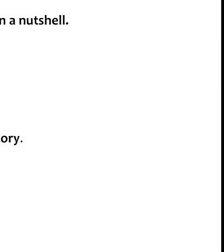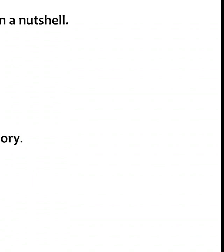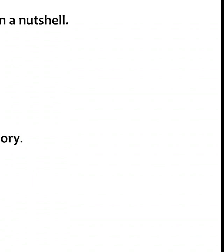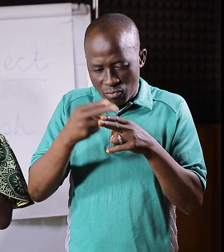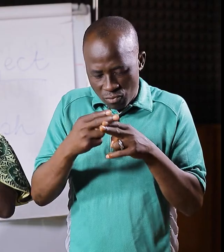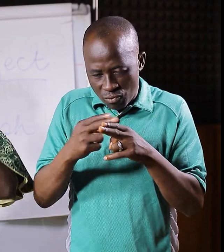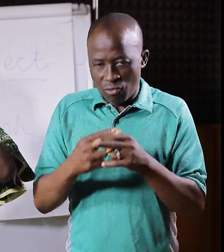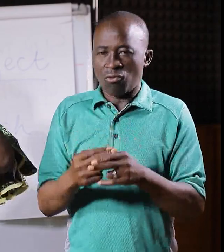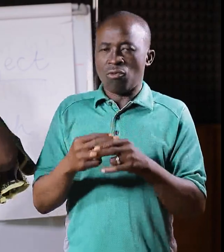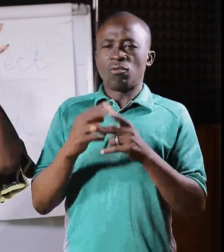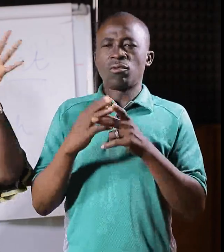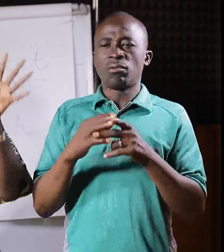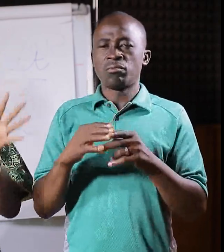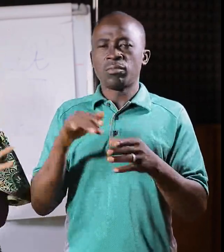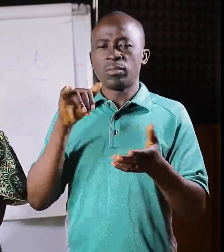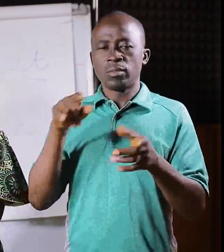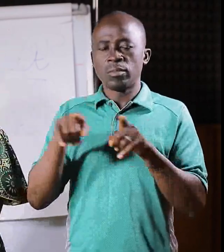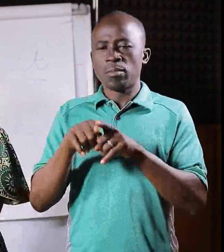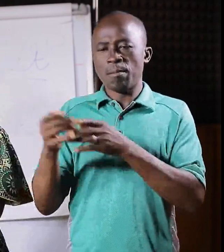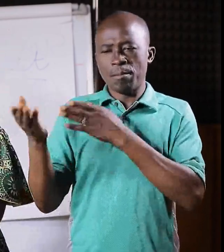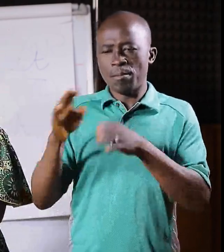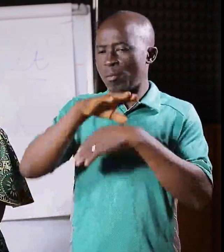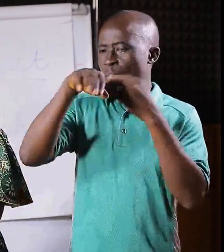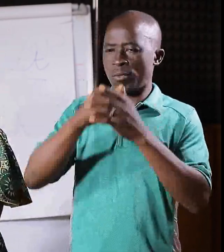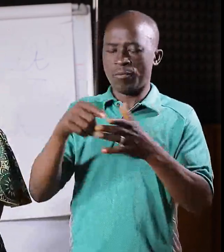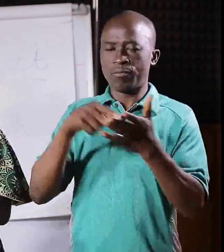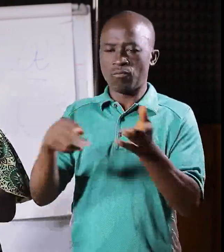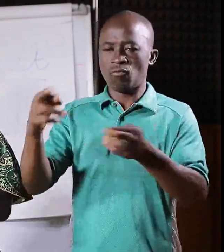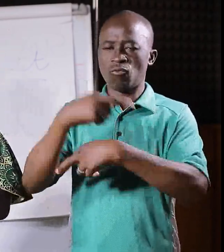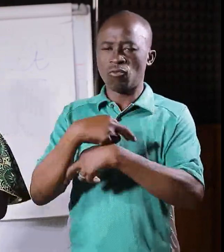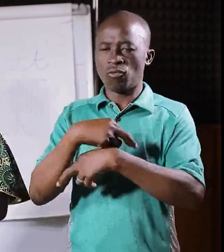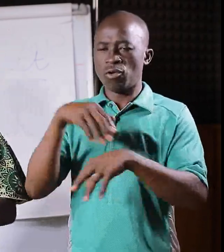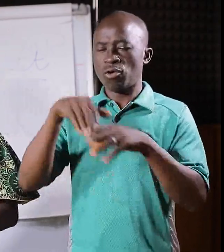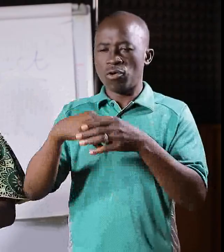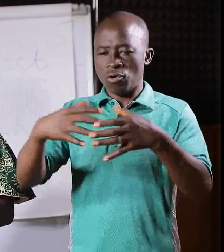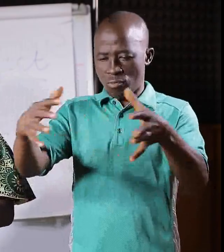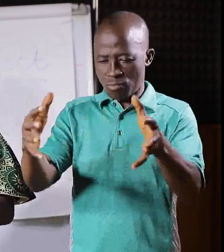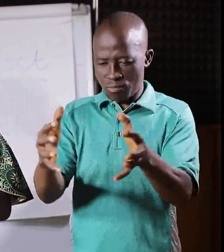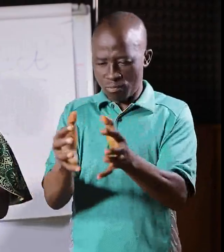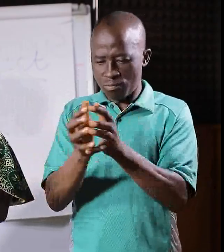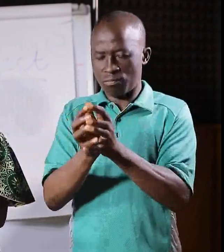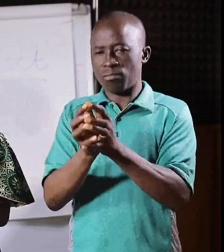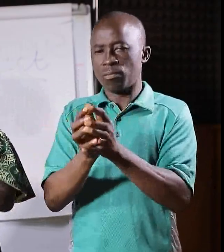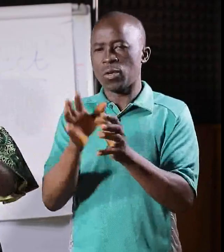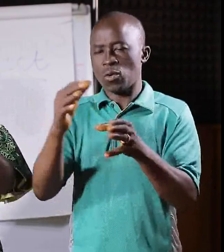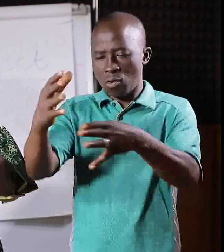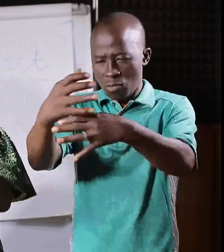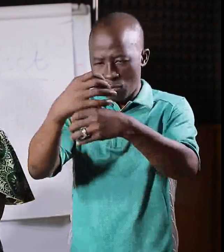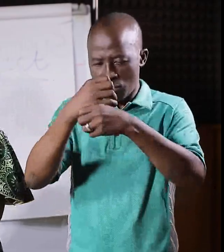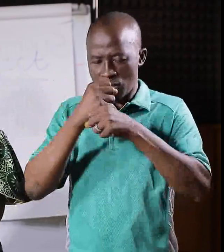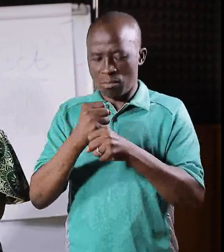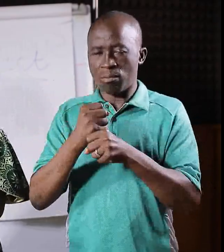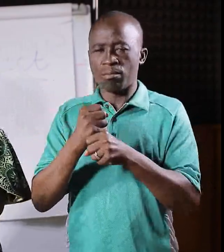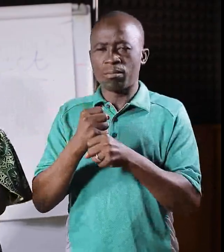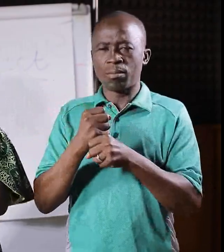nutshell. It's like bringing the whole of this room into a box of matches. So you summarize, you